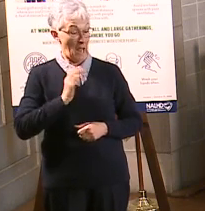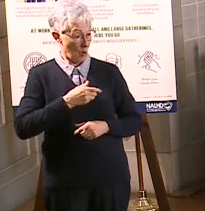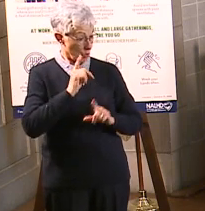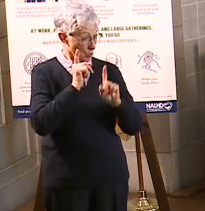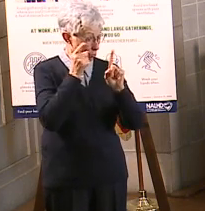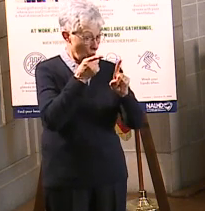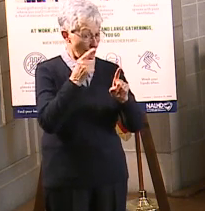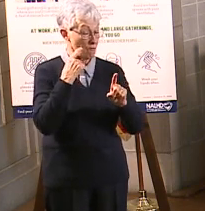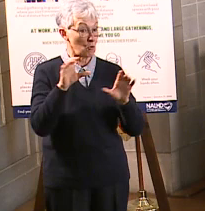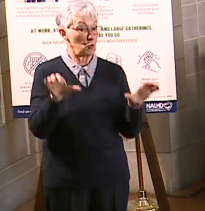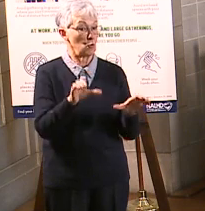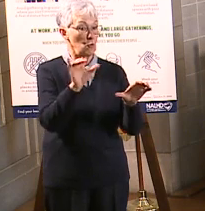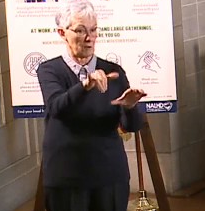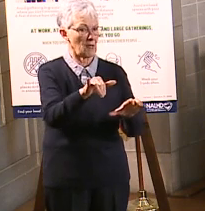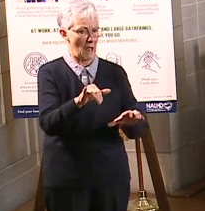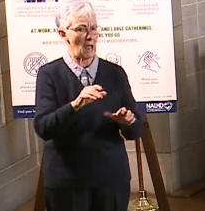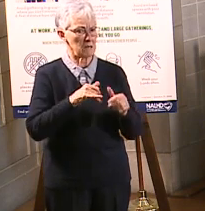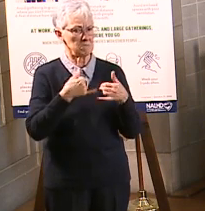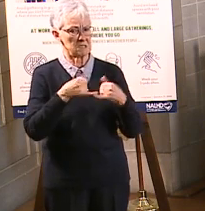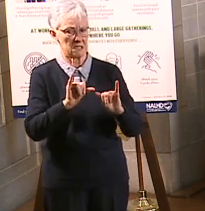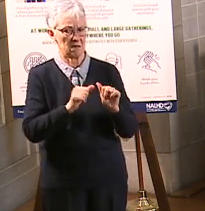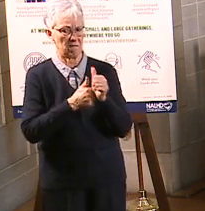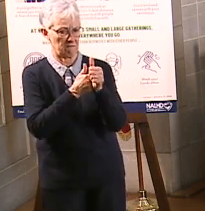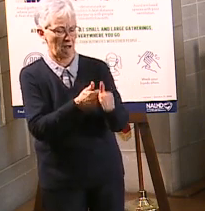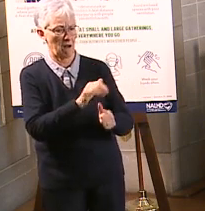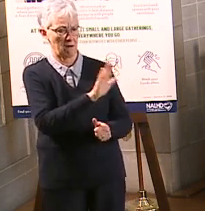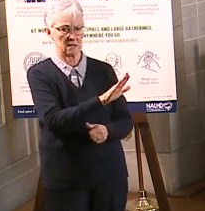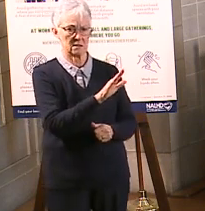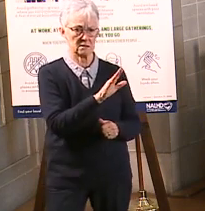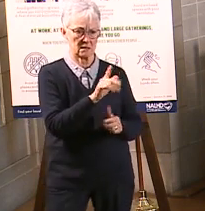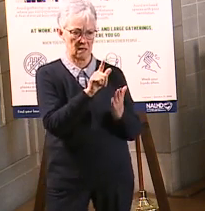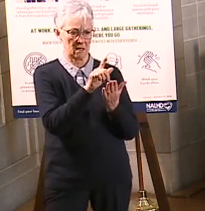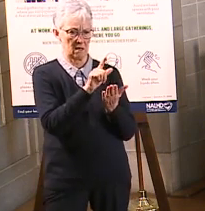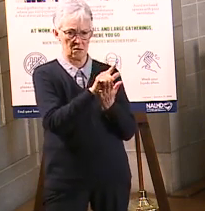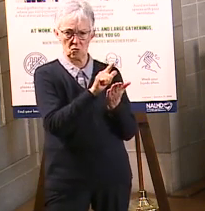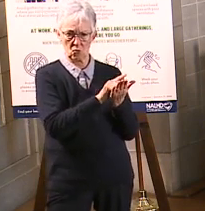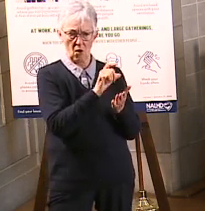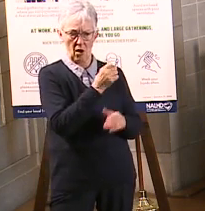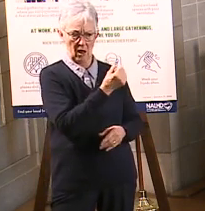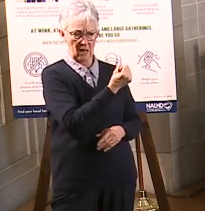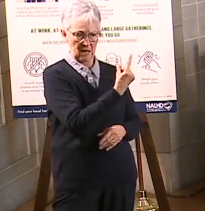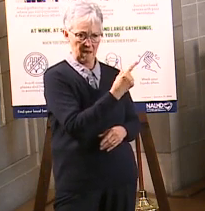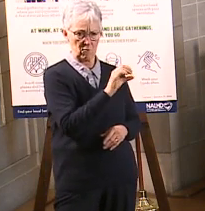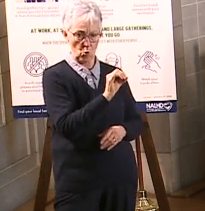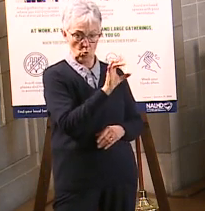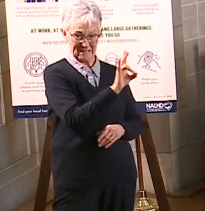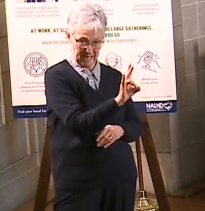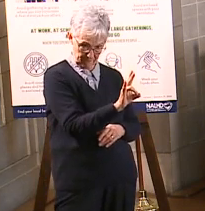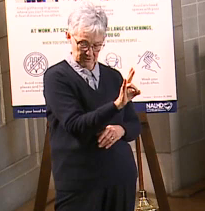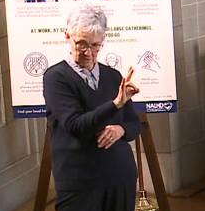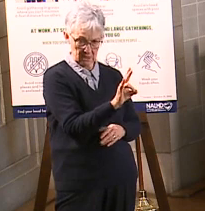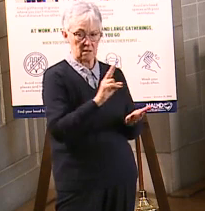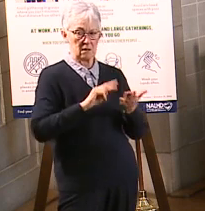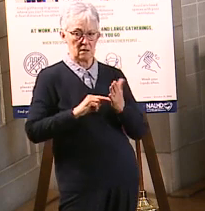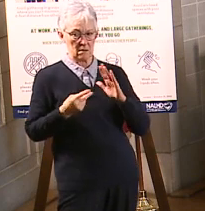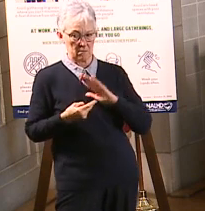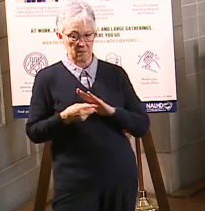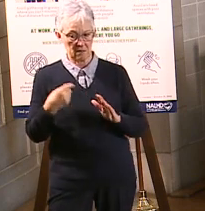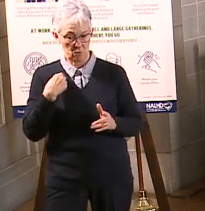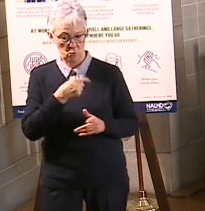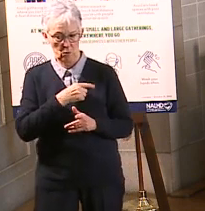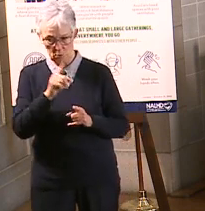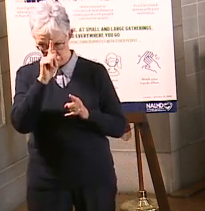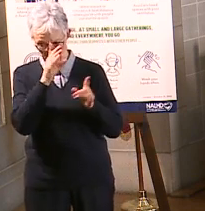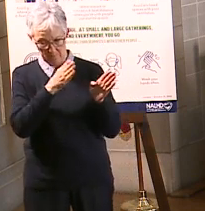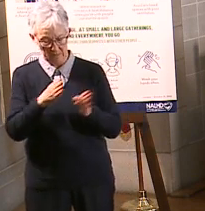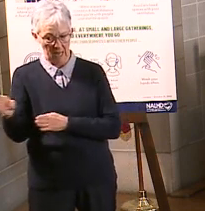legislation 1107, because the intent of that legislation was to pay additional property tax relief should